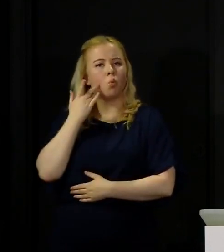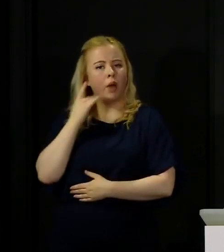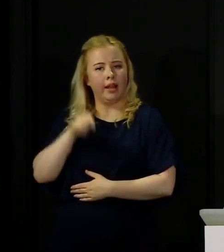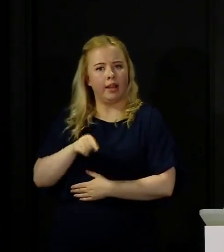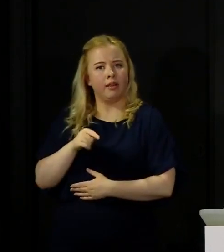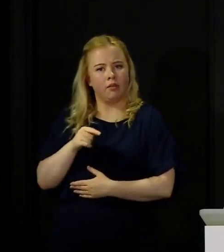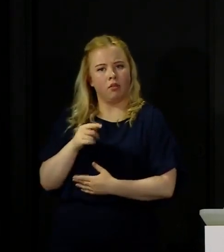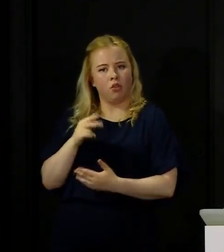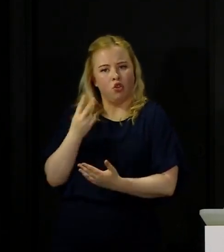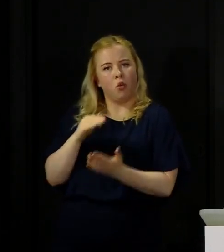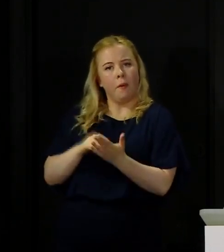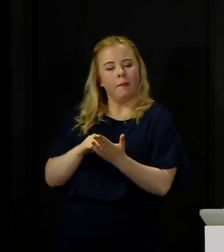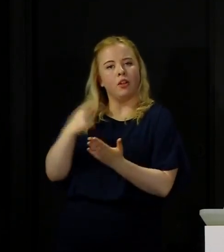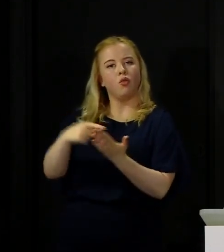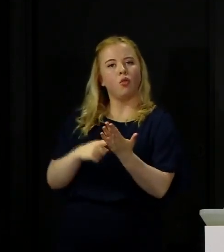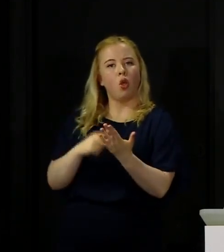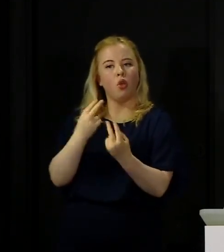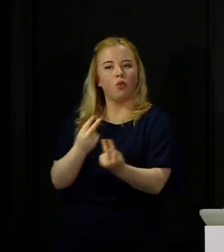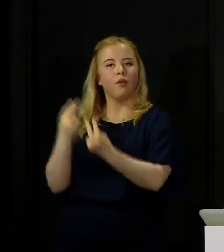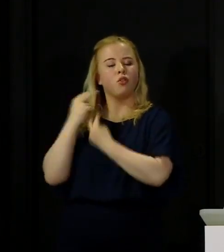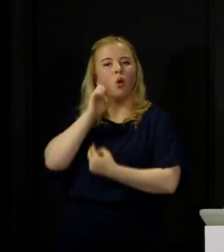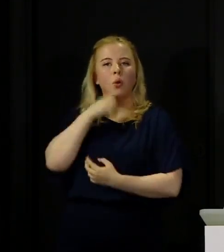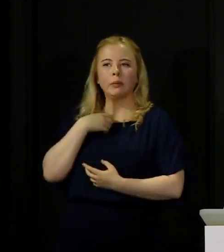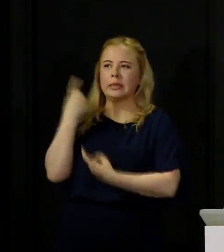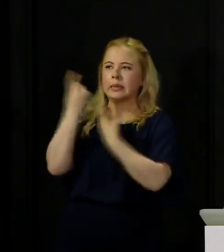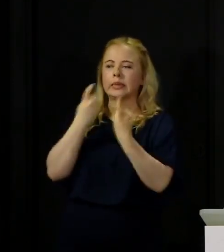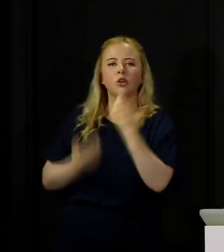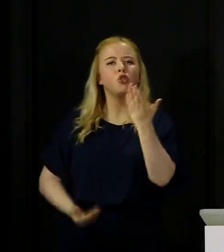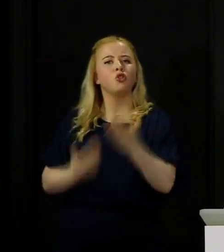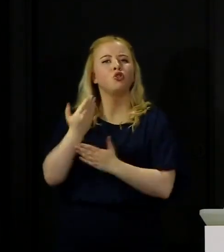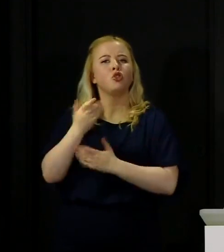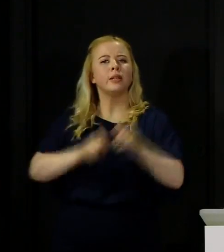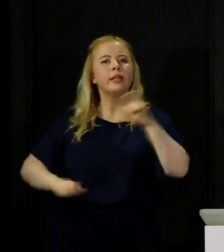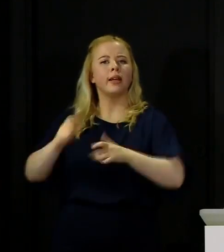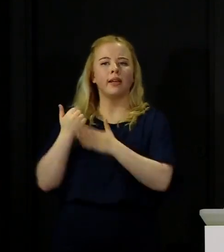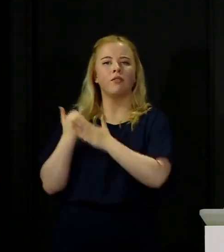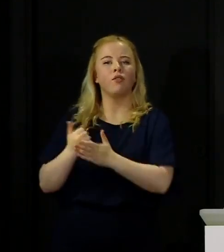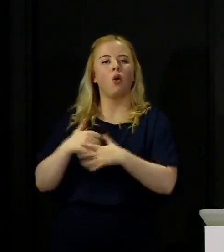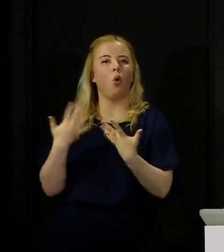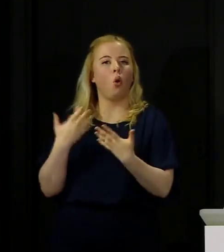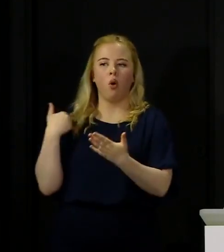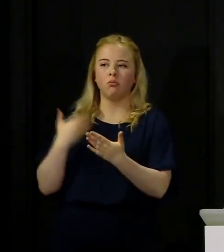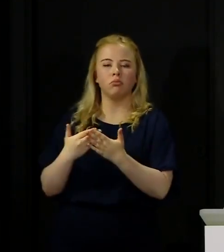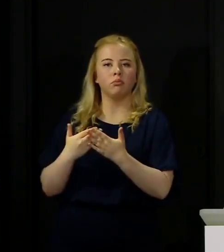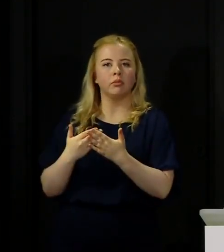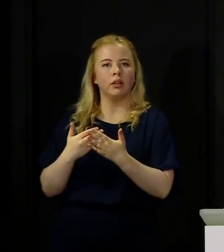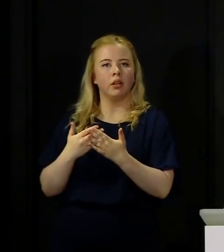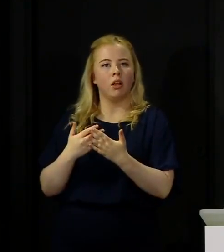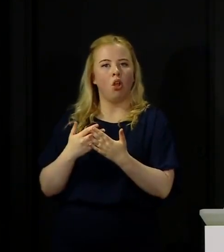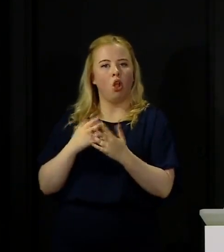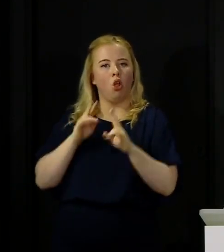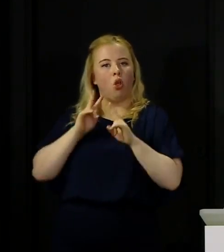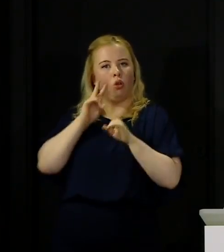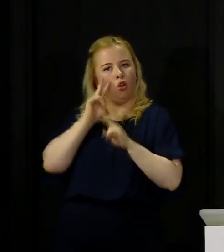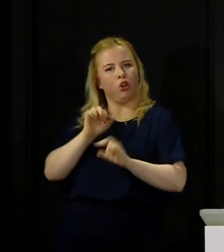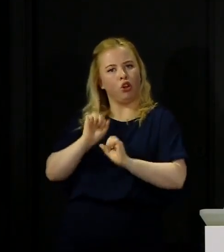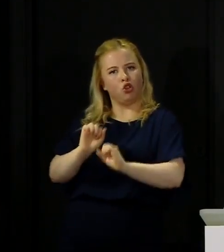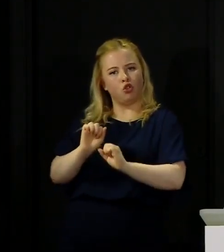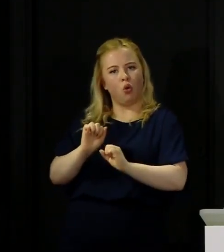that is being reviewed, will you be seeking new scientific advice or simply looking at your own interpretation